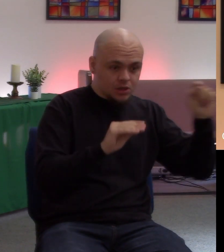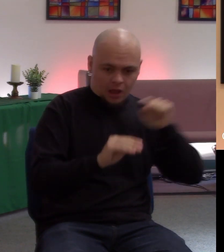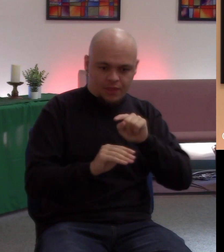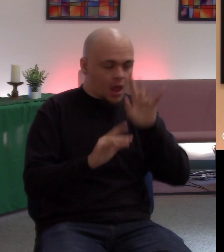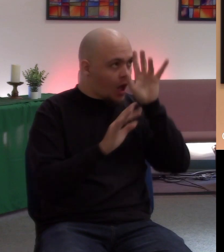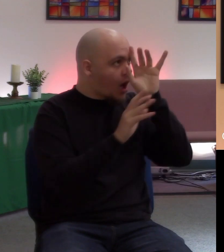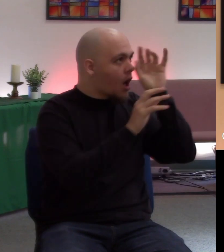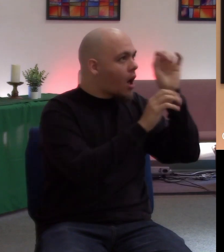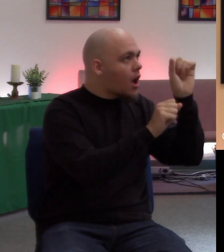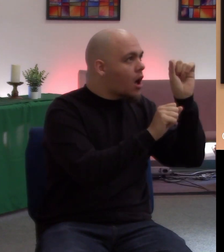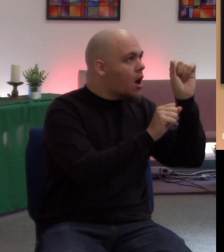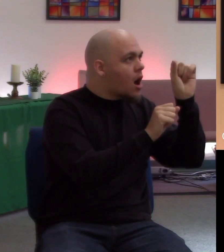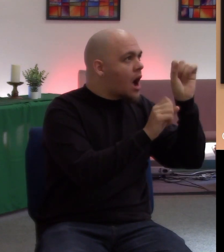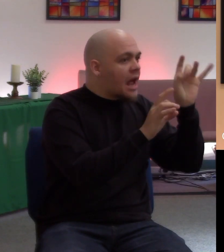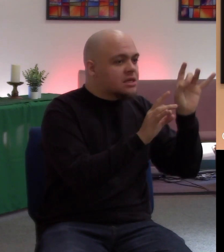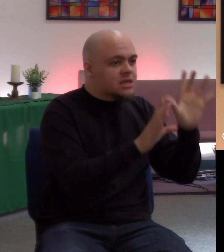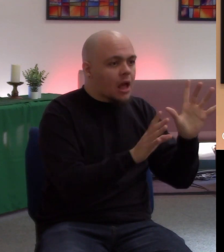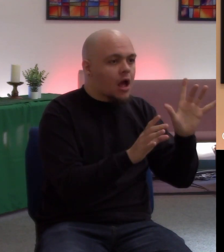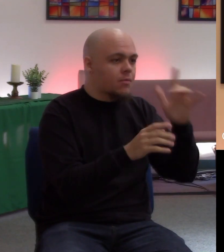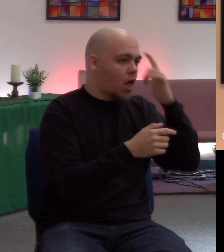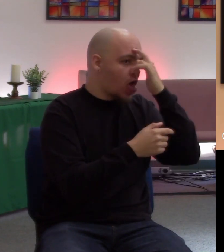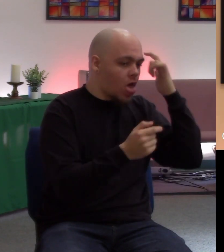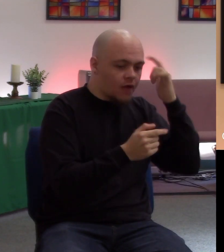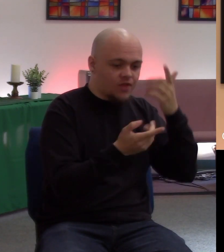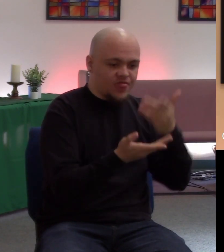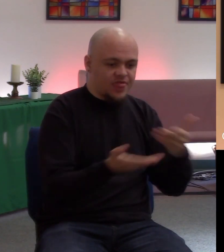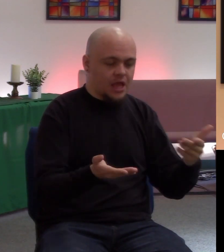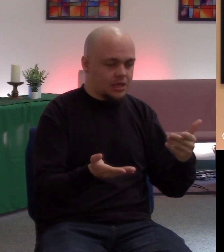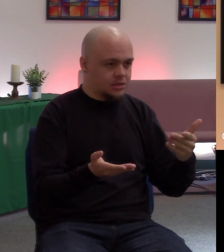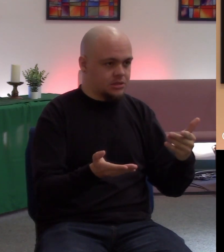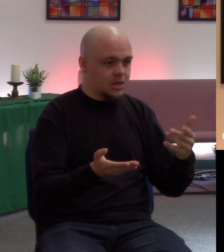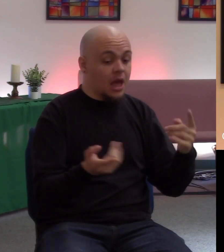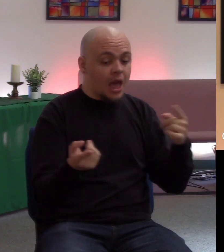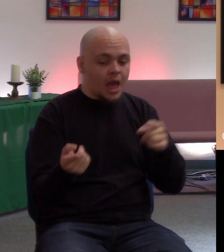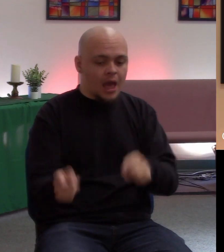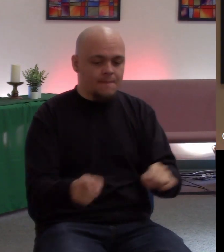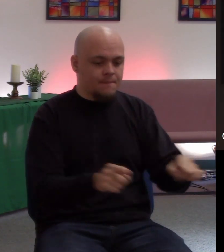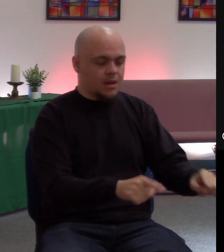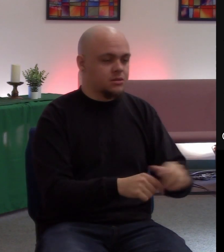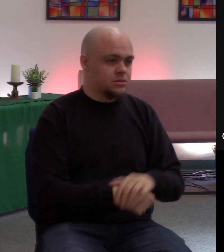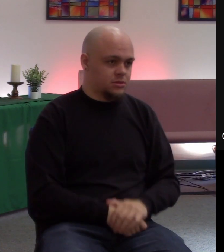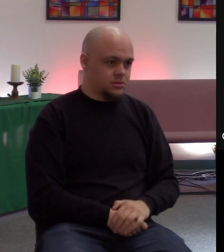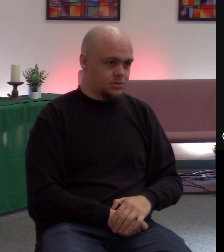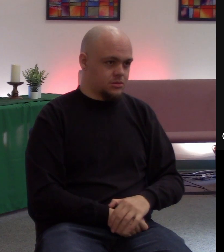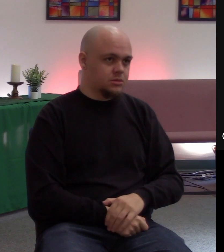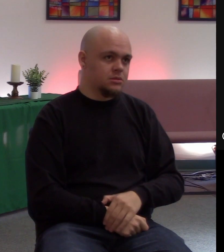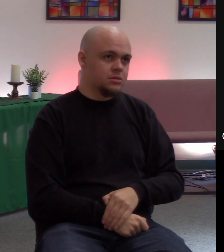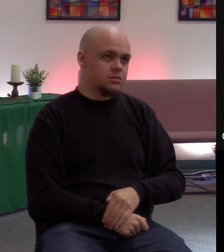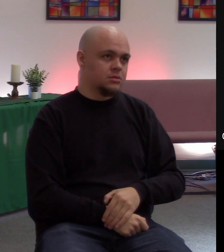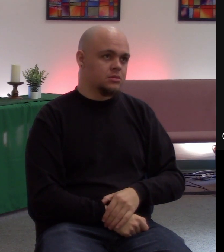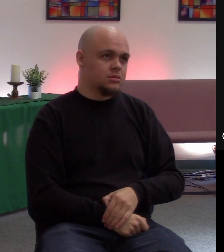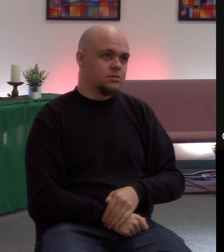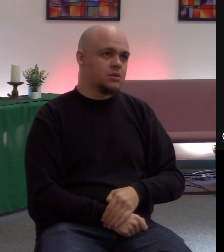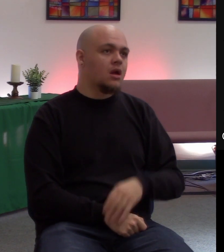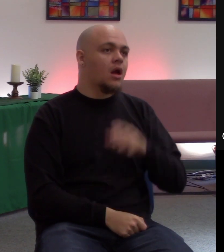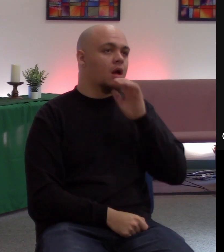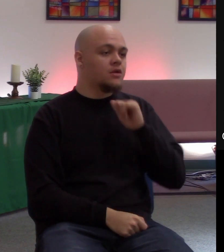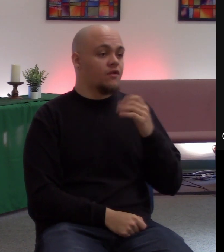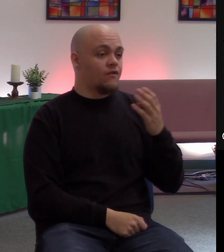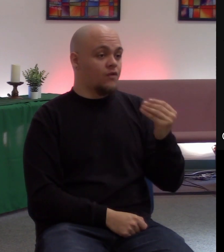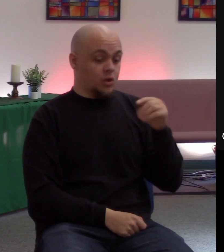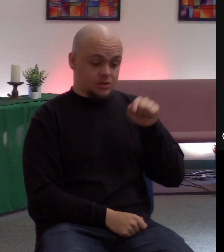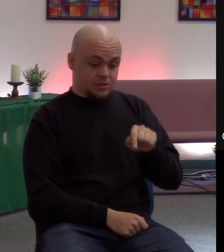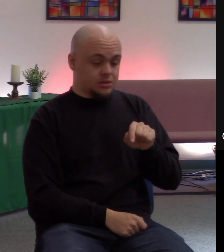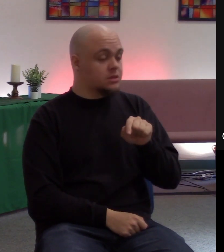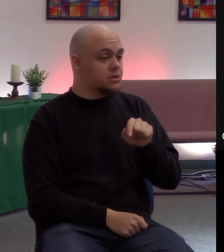of nonsense attracts the mentally ill and gets them to do terrible and awful things. How about this one? A 14-year-old girl named